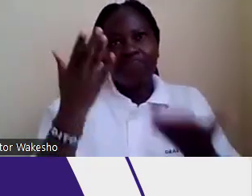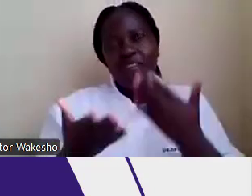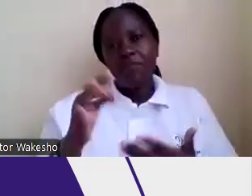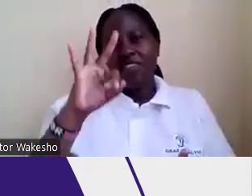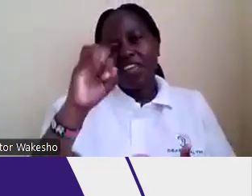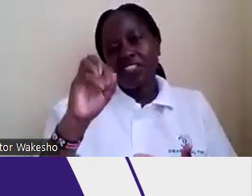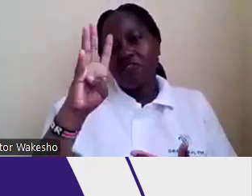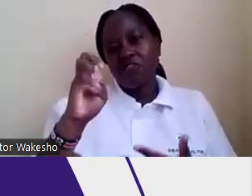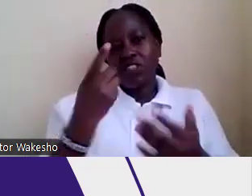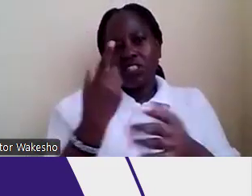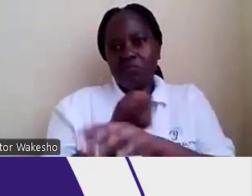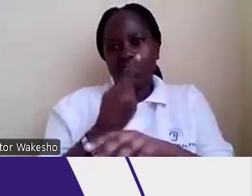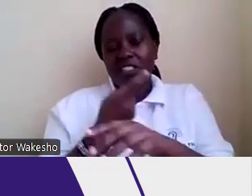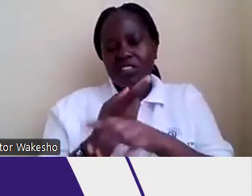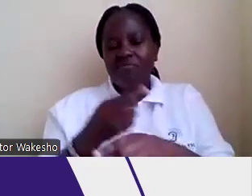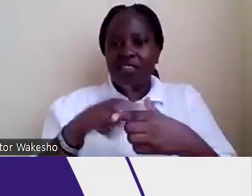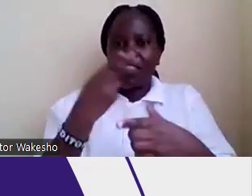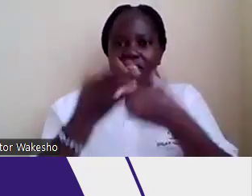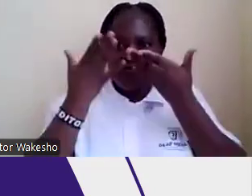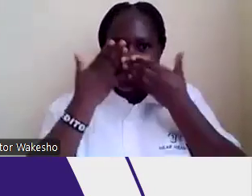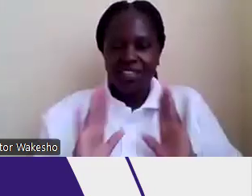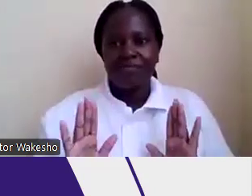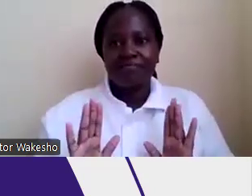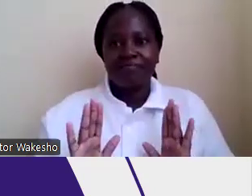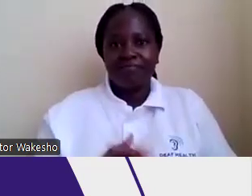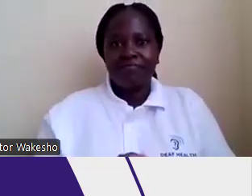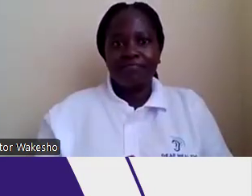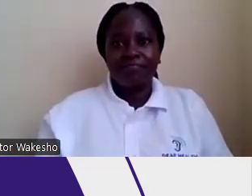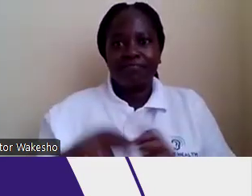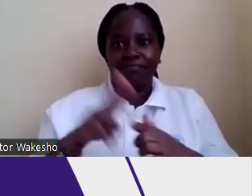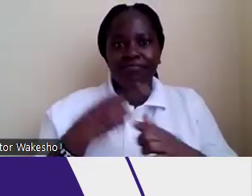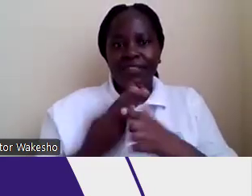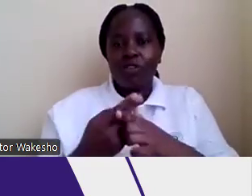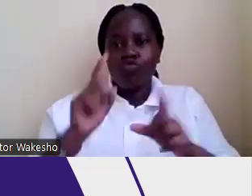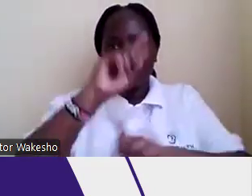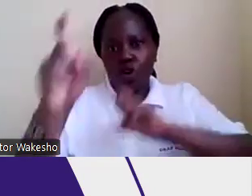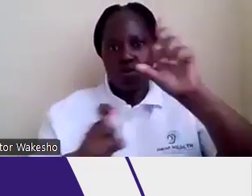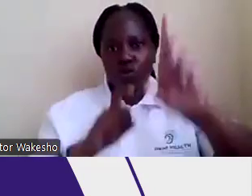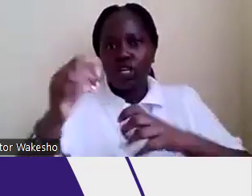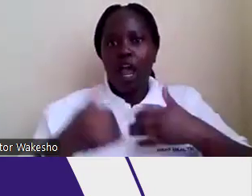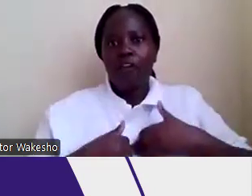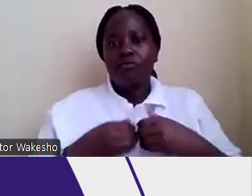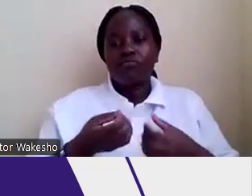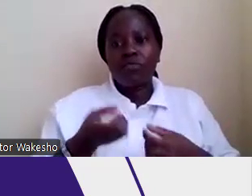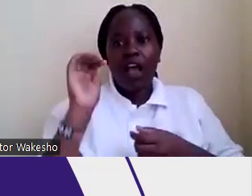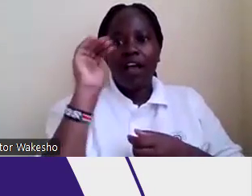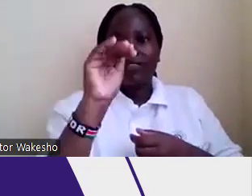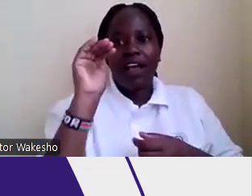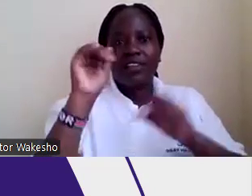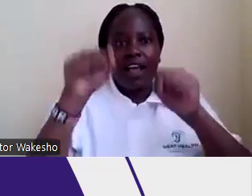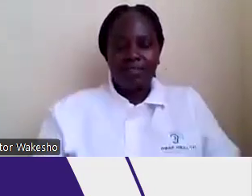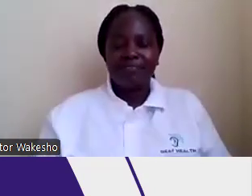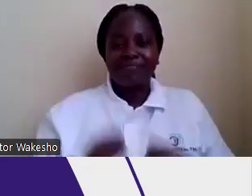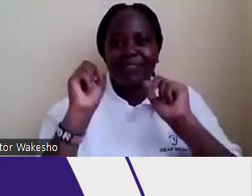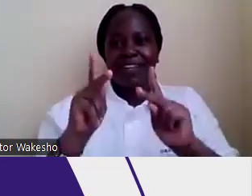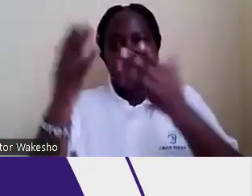minutes on my presentation. Then we will leave some space for questions, right? Okay, karibuni